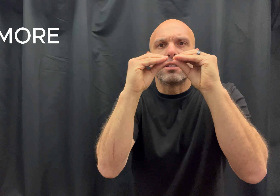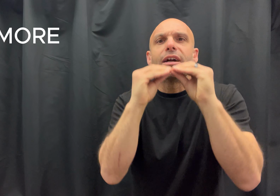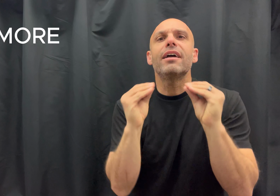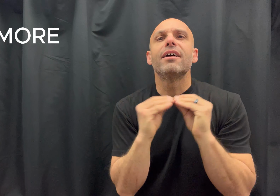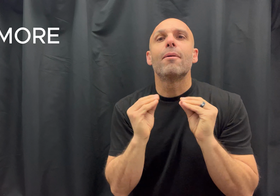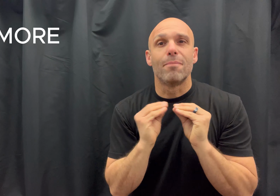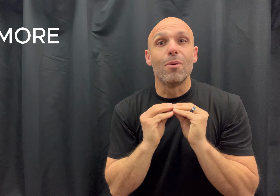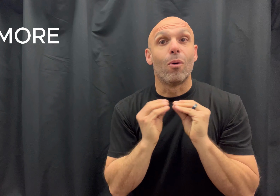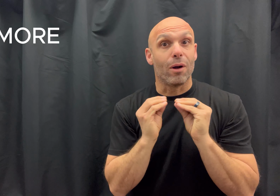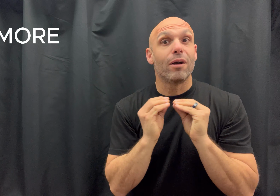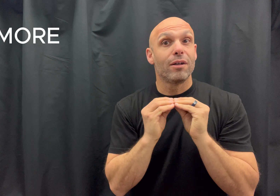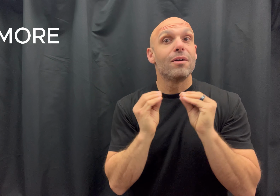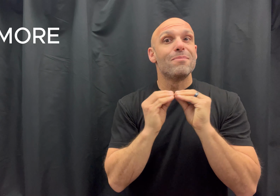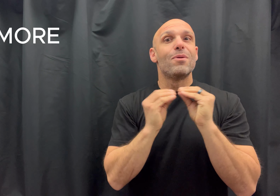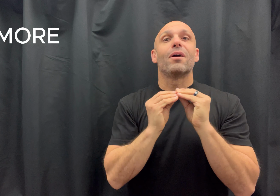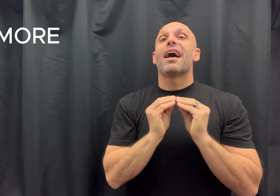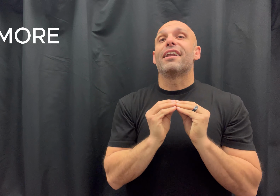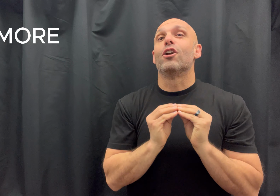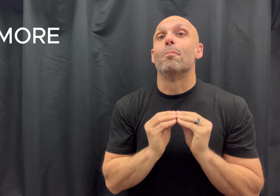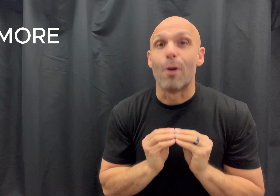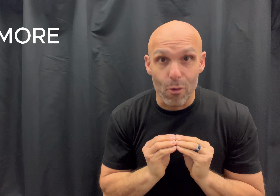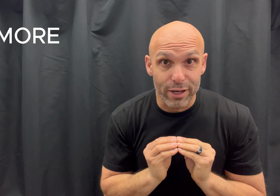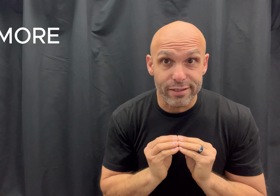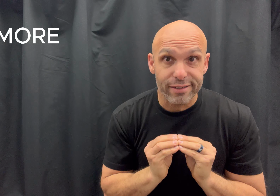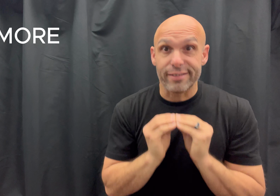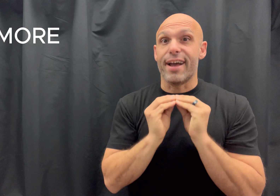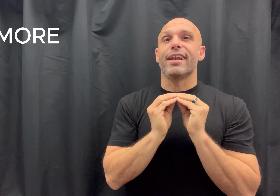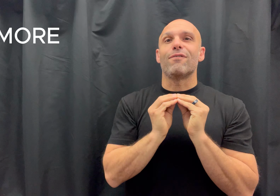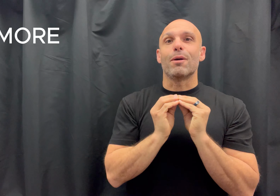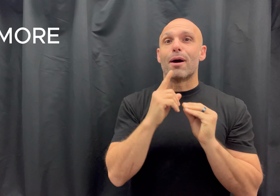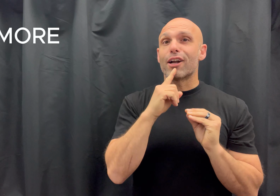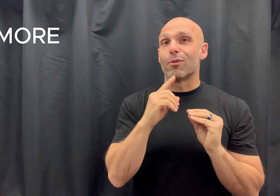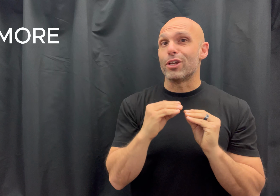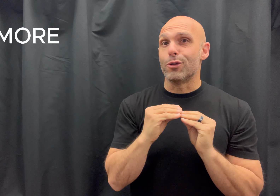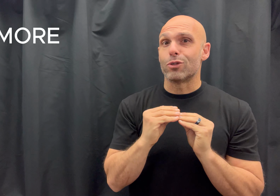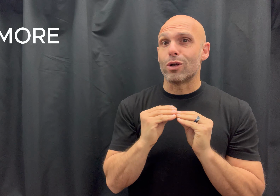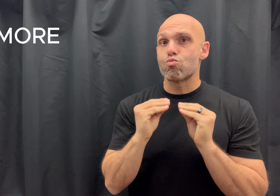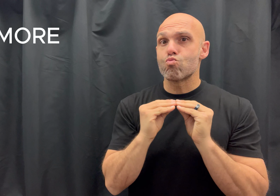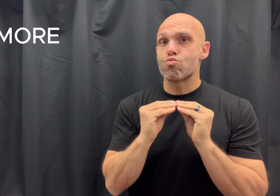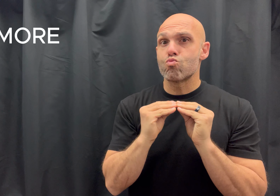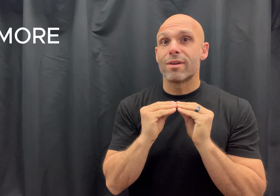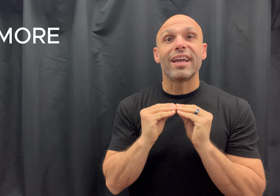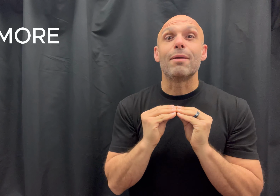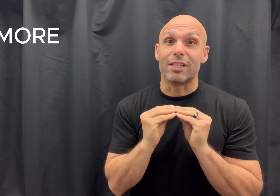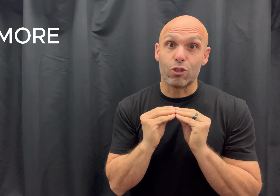right? More. And little bonus sign, if you pucker when you do this one, it means to